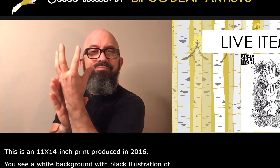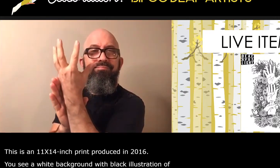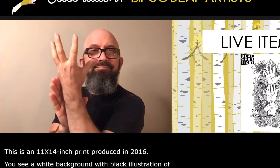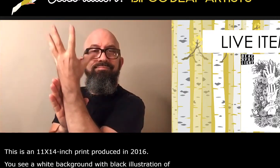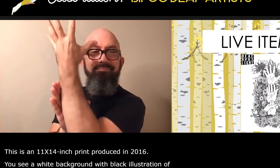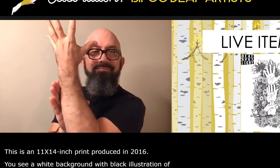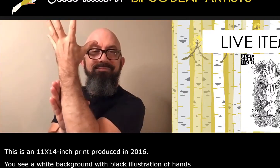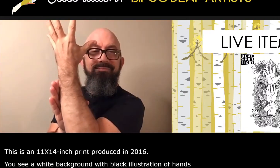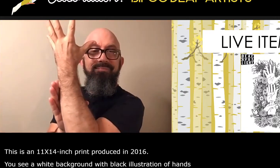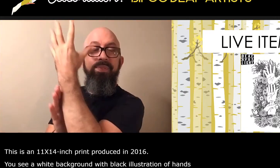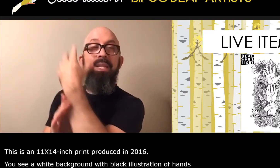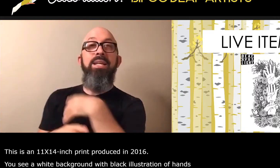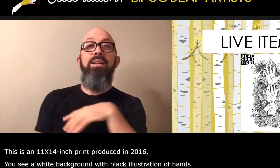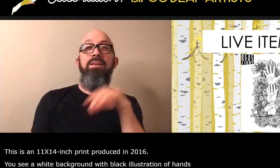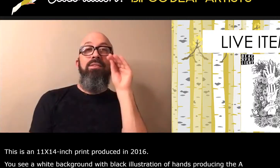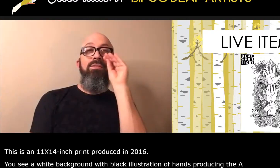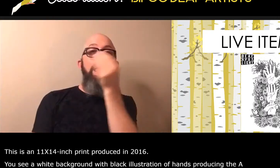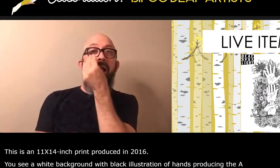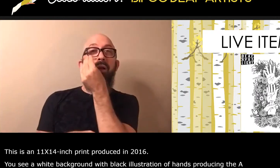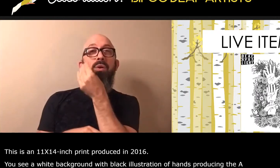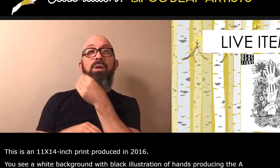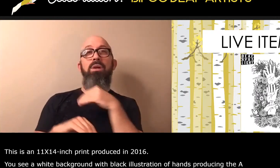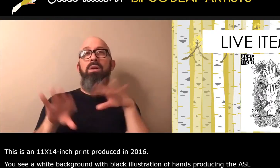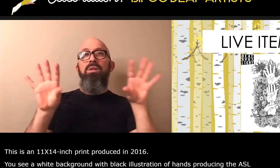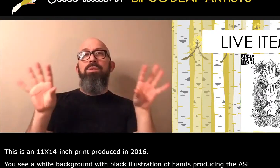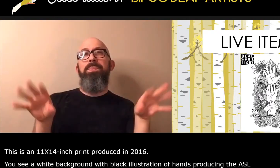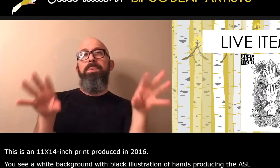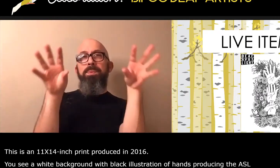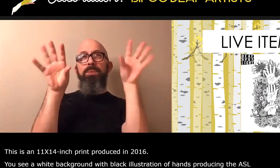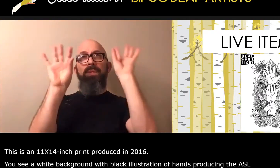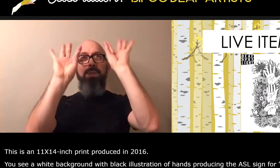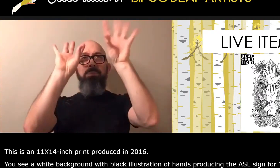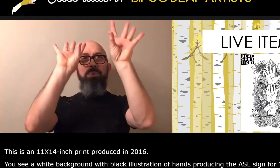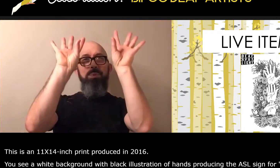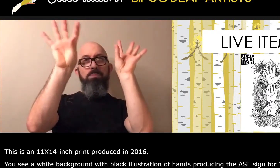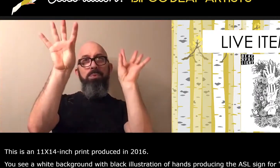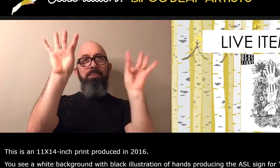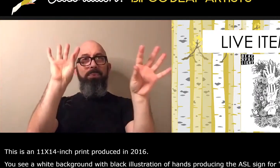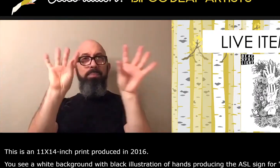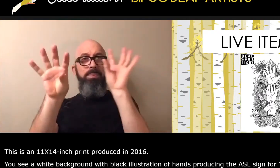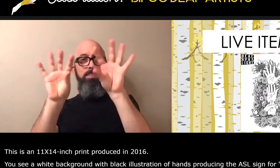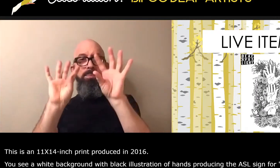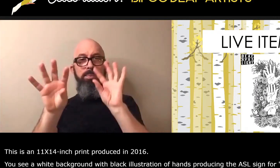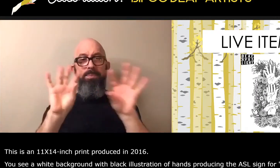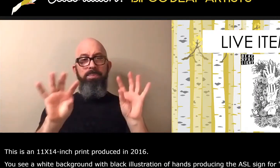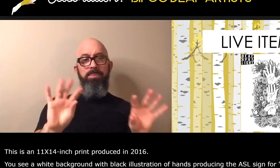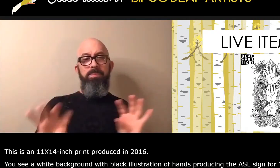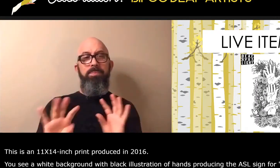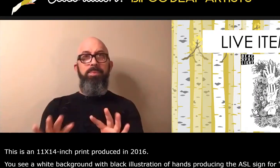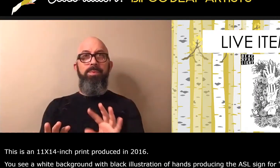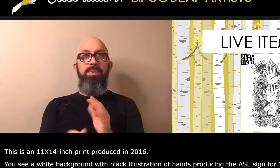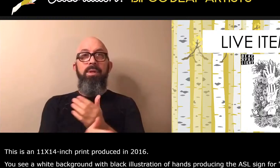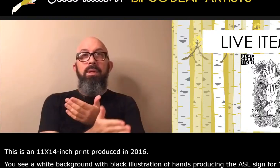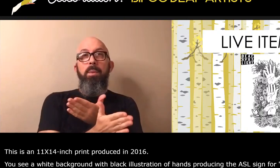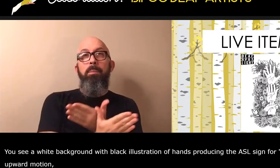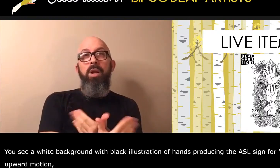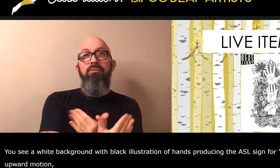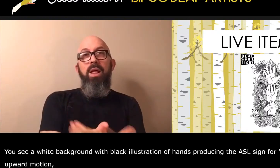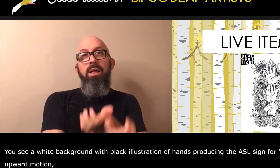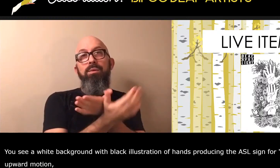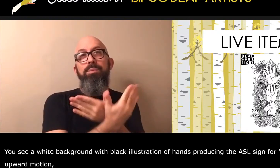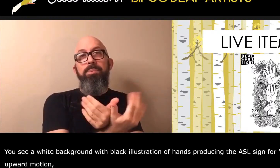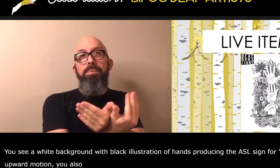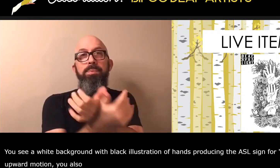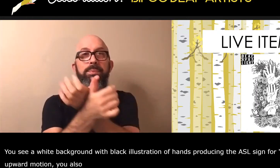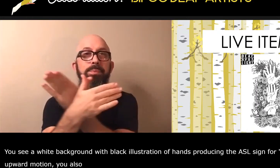the ASO sign for growing, moving in an upward motion. You also see floral decoration